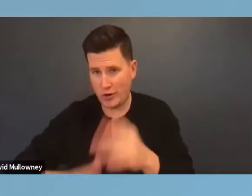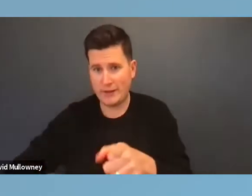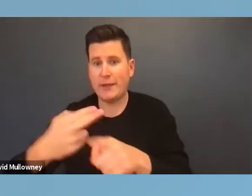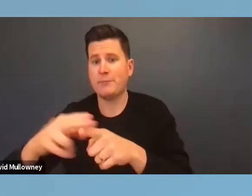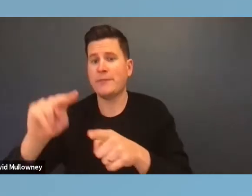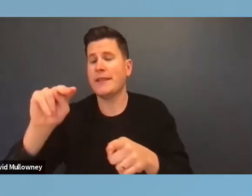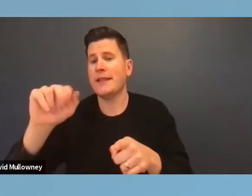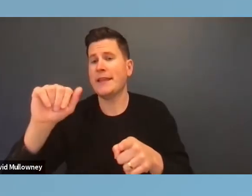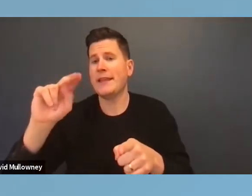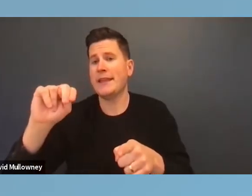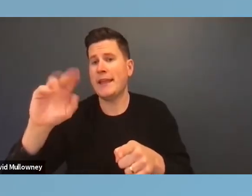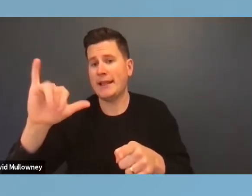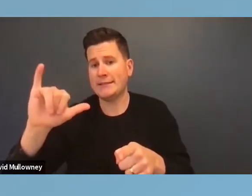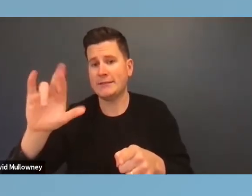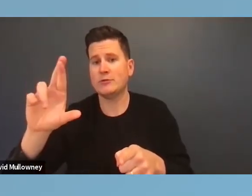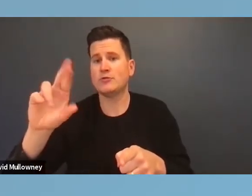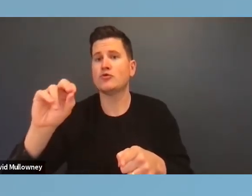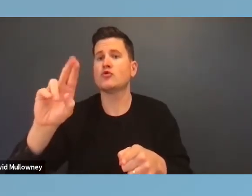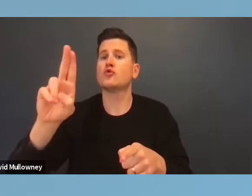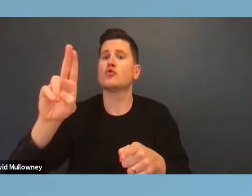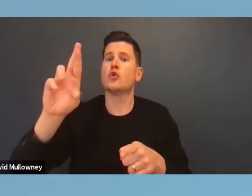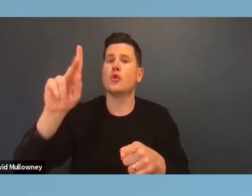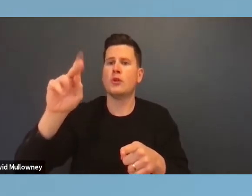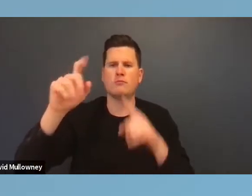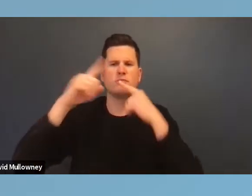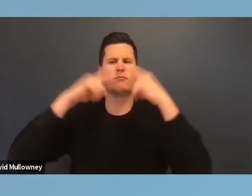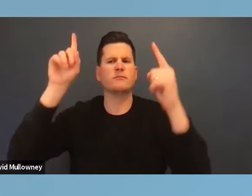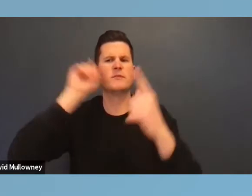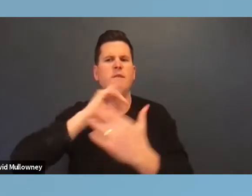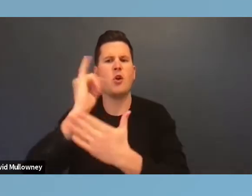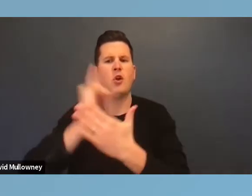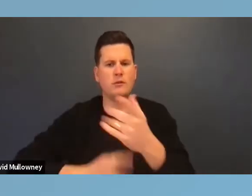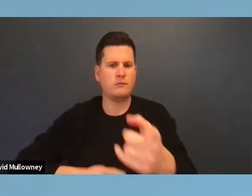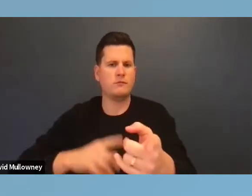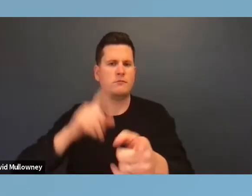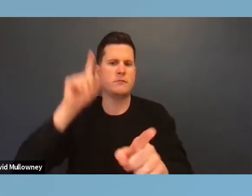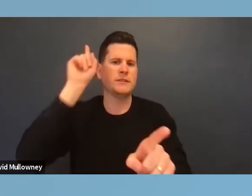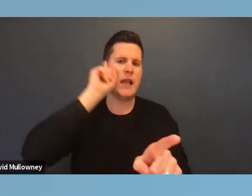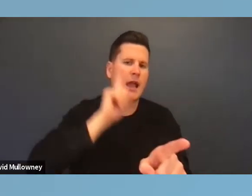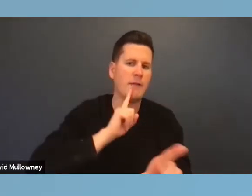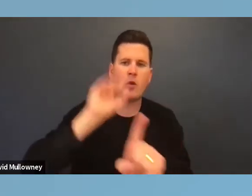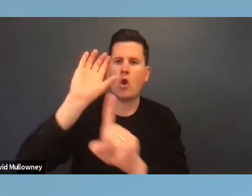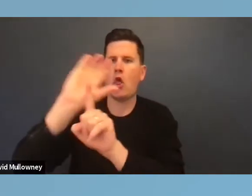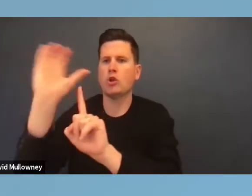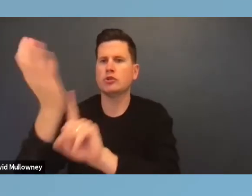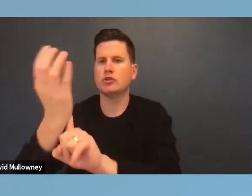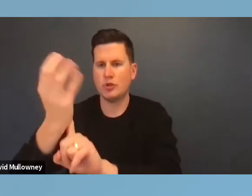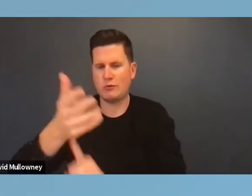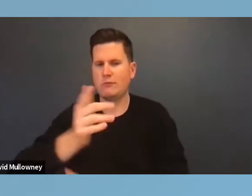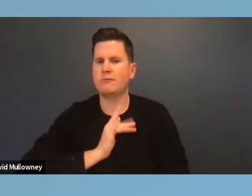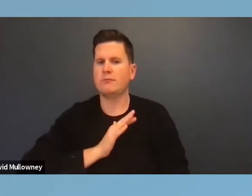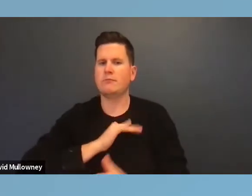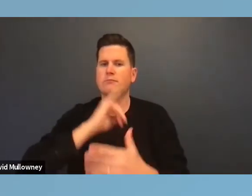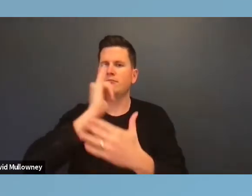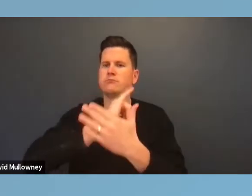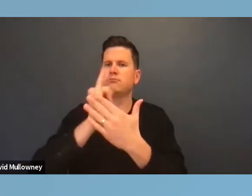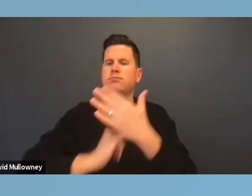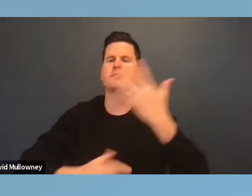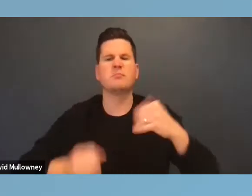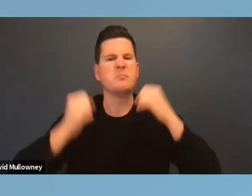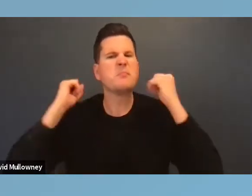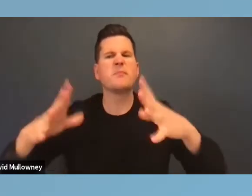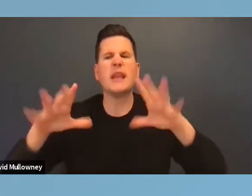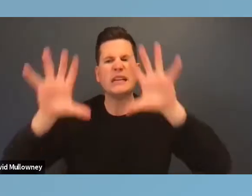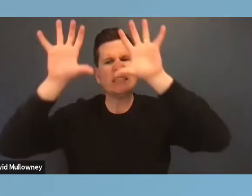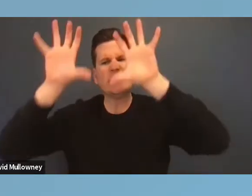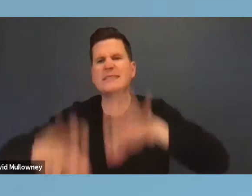We also have deaf artists. The picture on the screen there is Nancy Rourke. She's a famous deaf artist